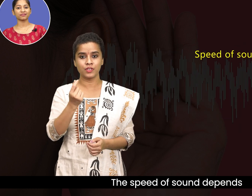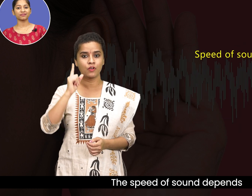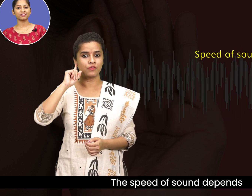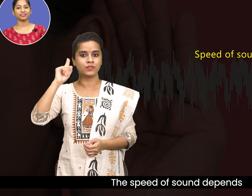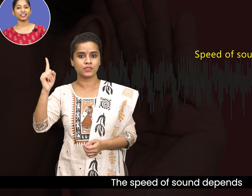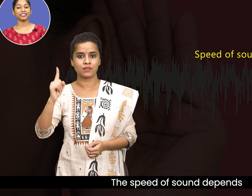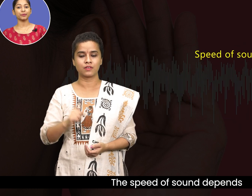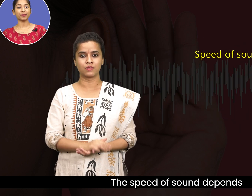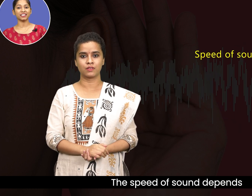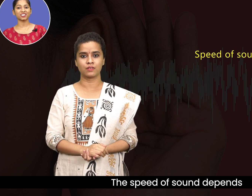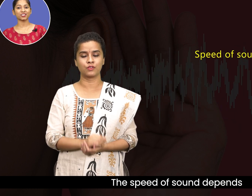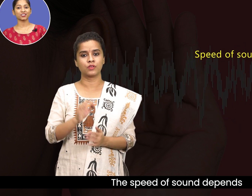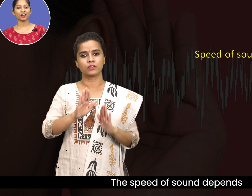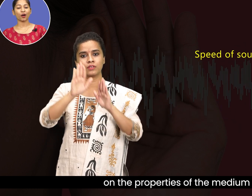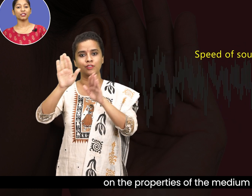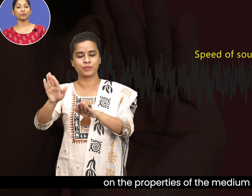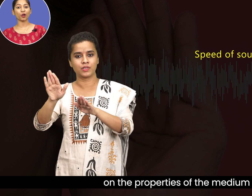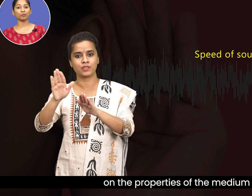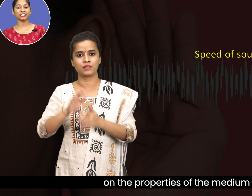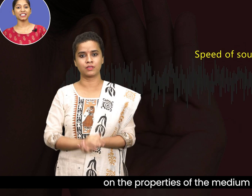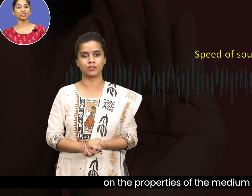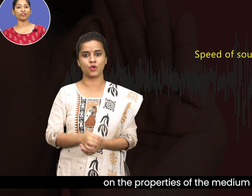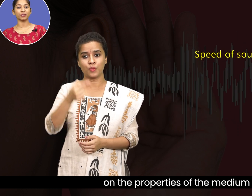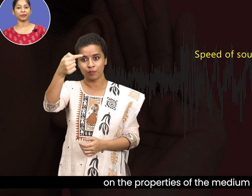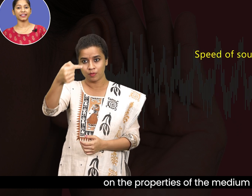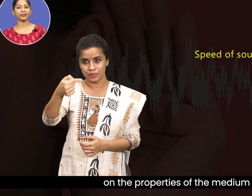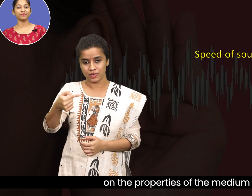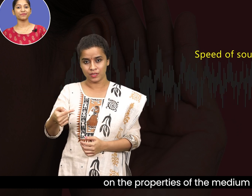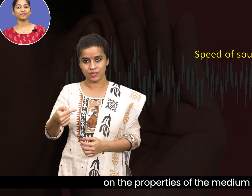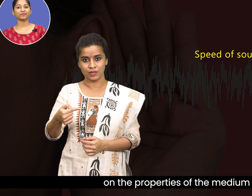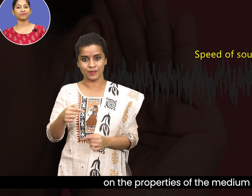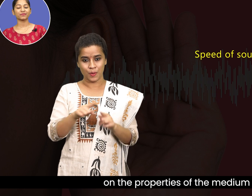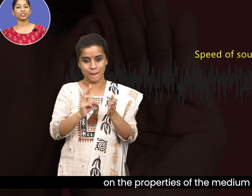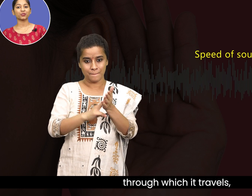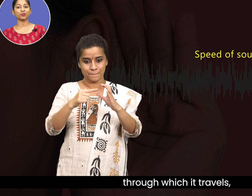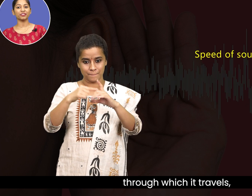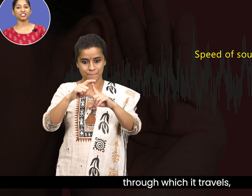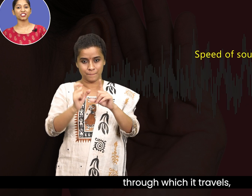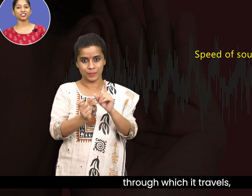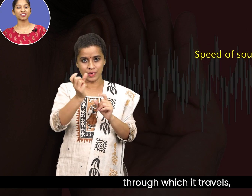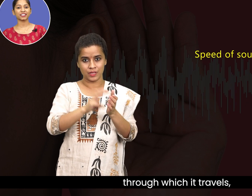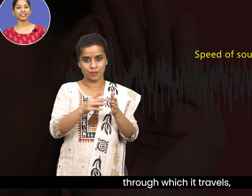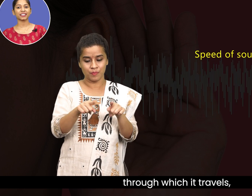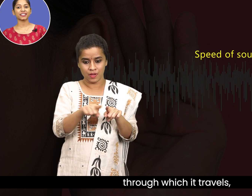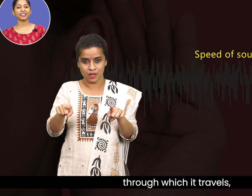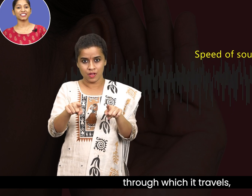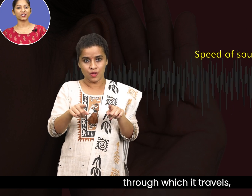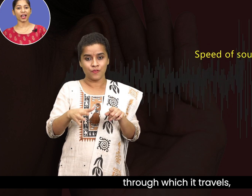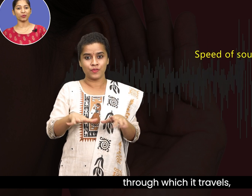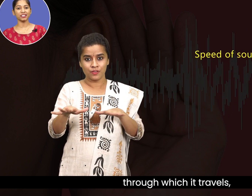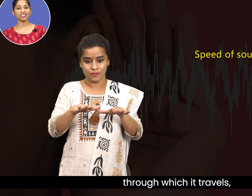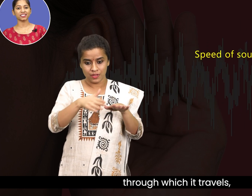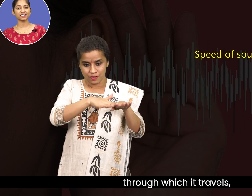sound depends on the properties of the medium through which